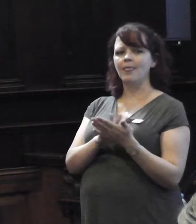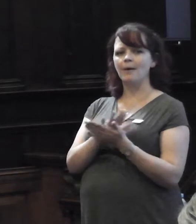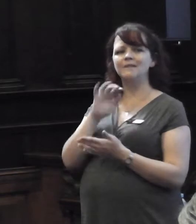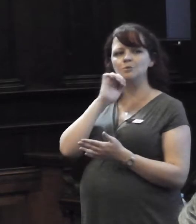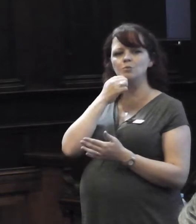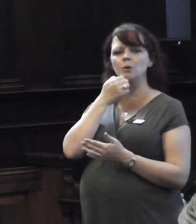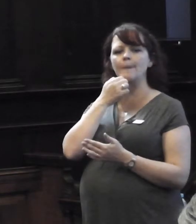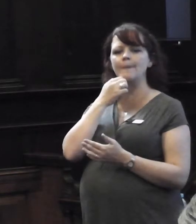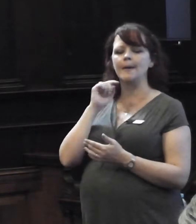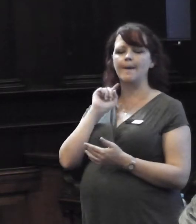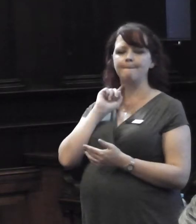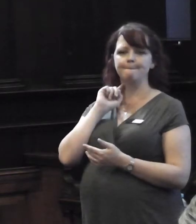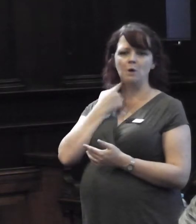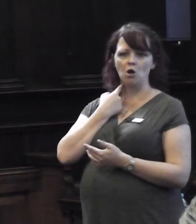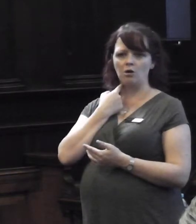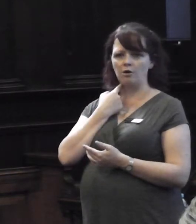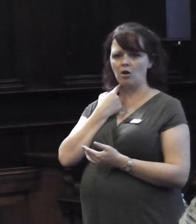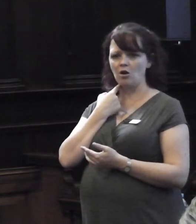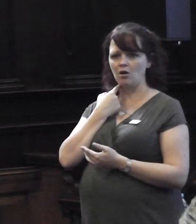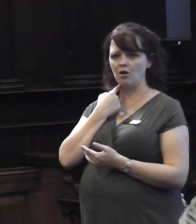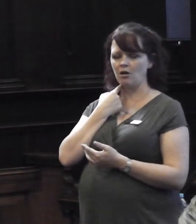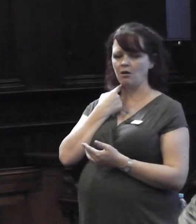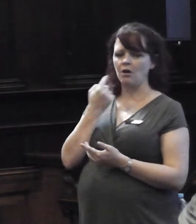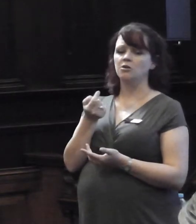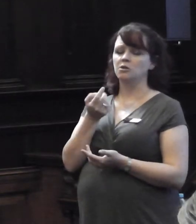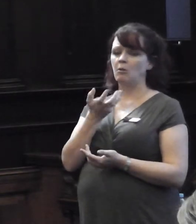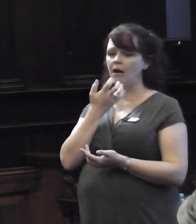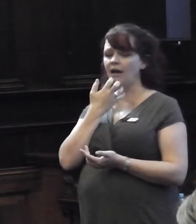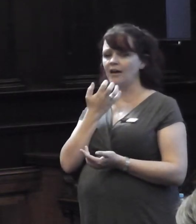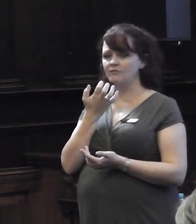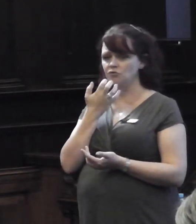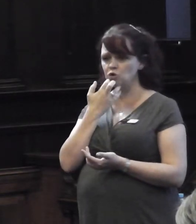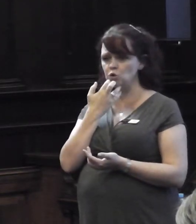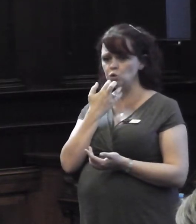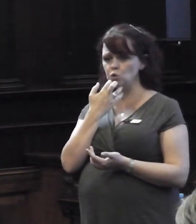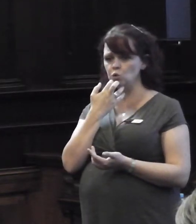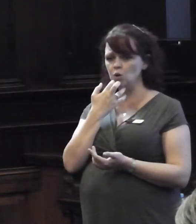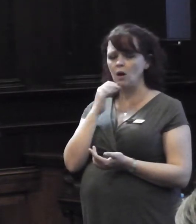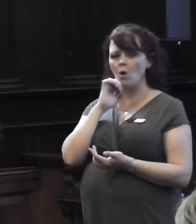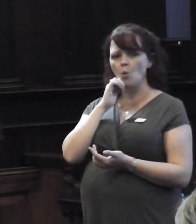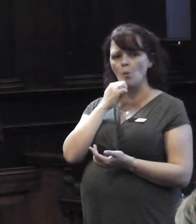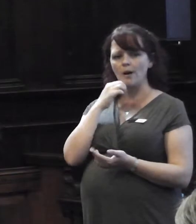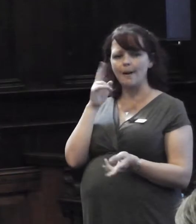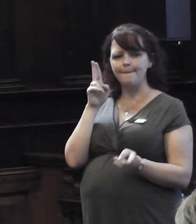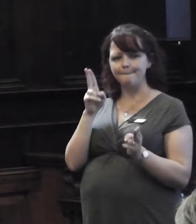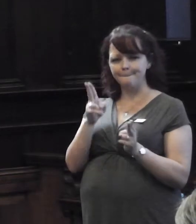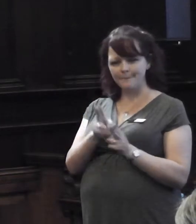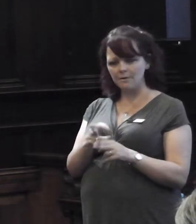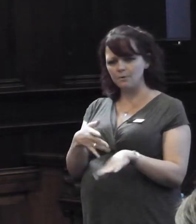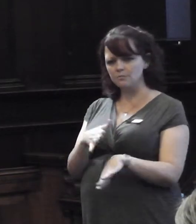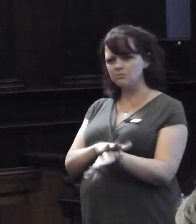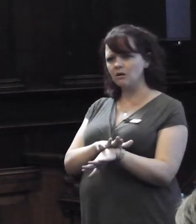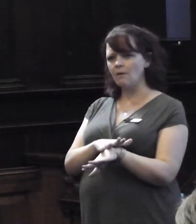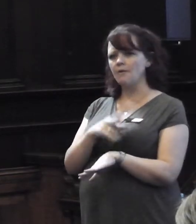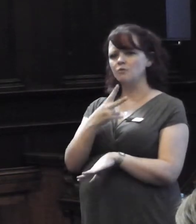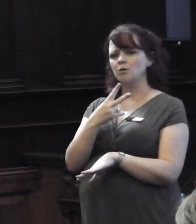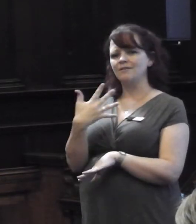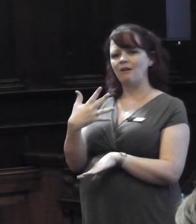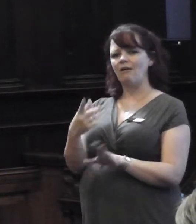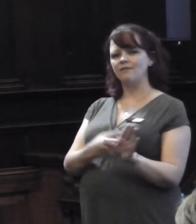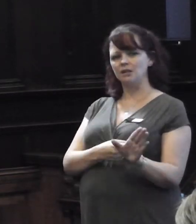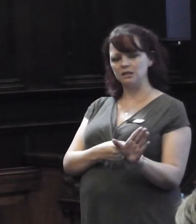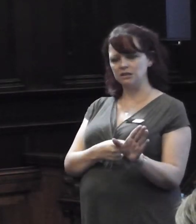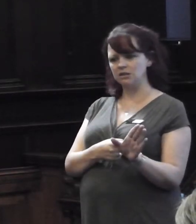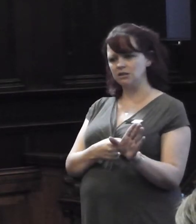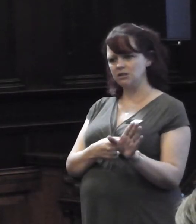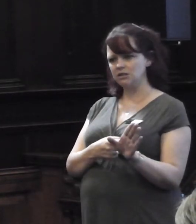murder, the mandatory life sentence will carry a minimum term of 25